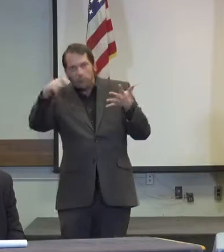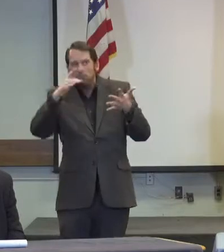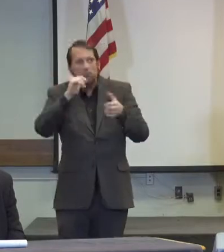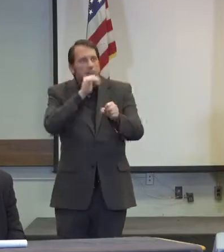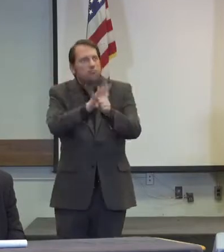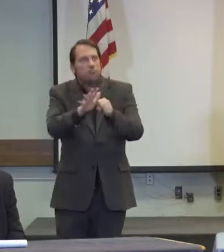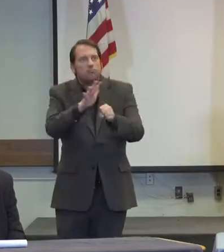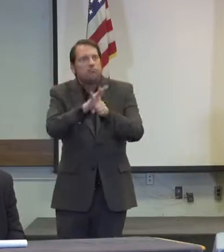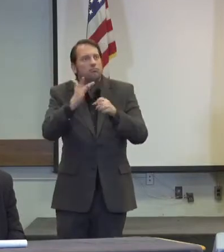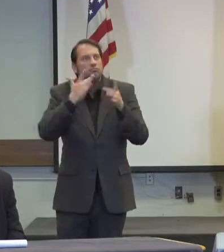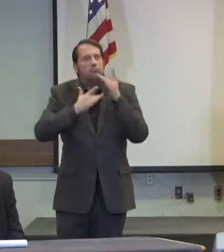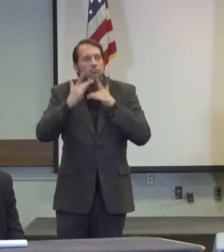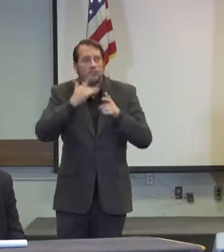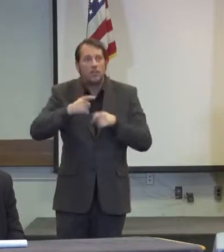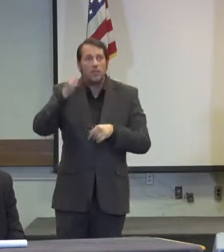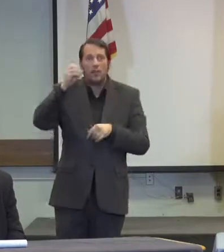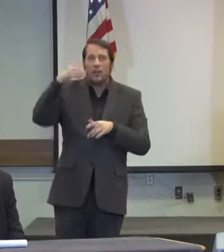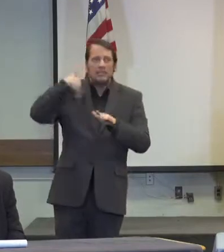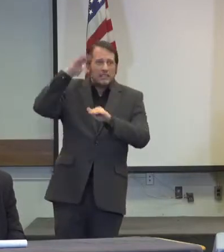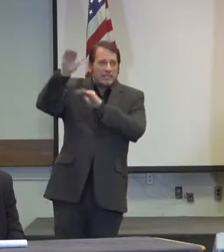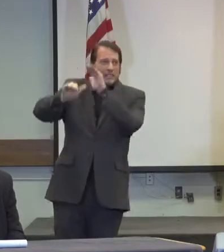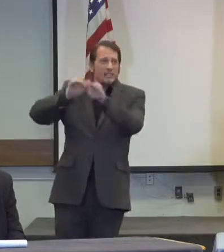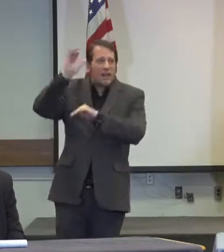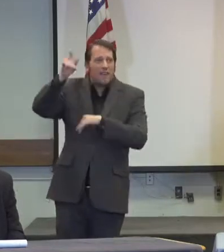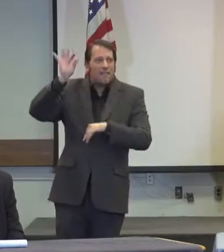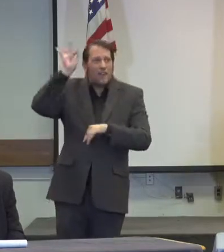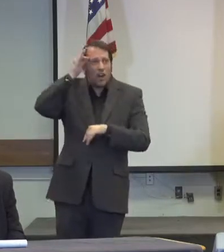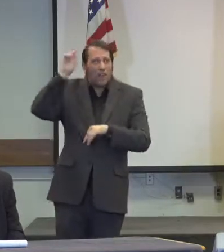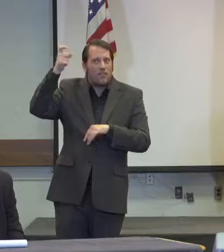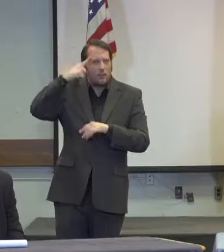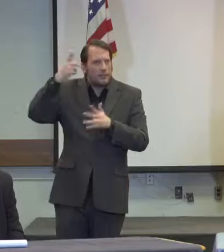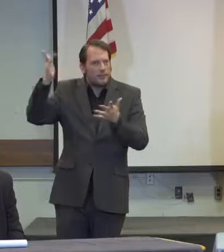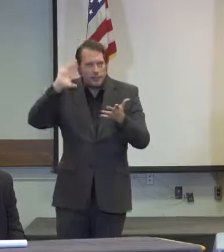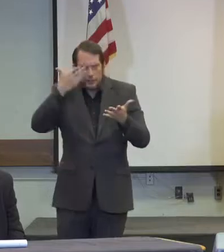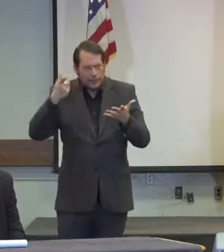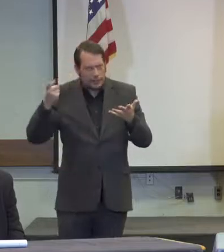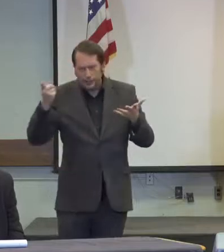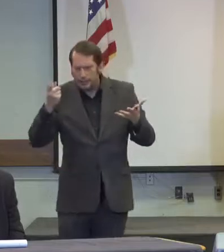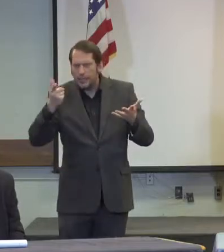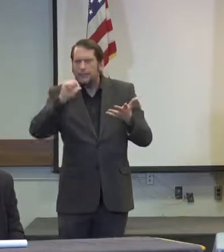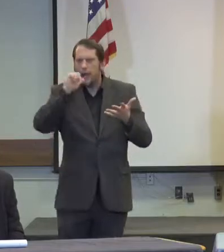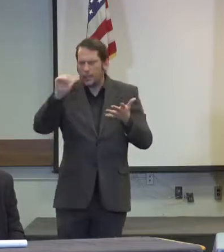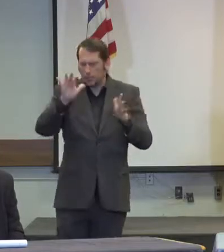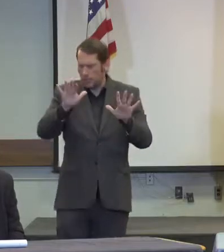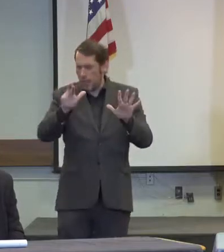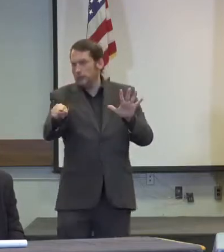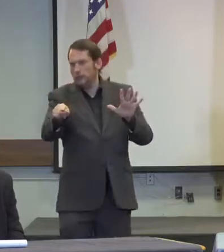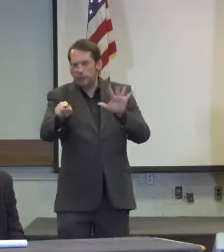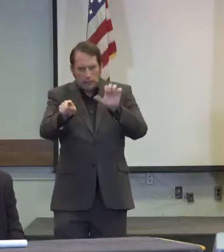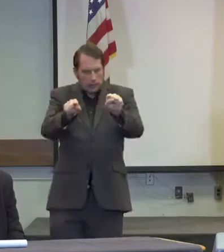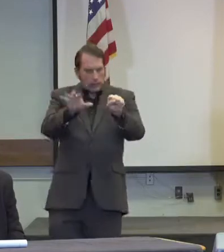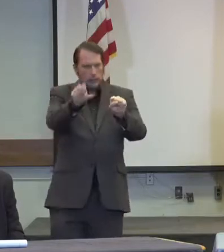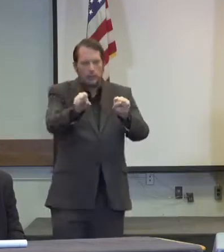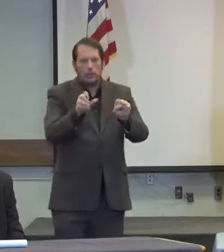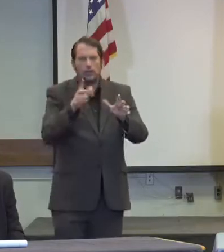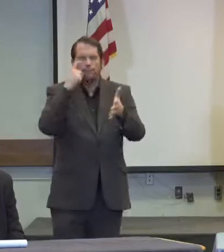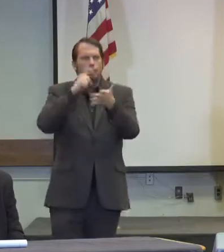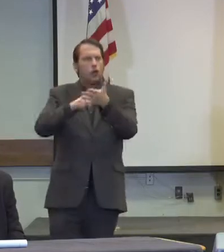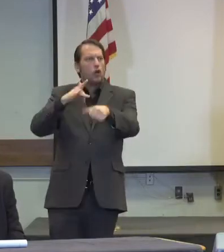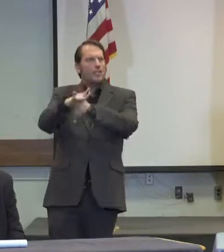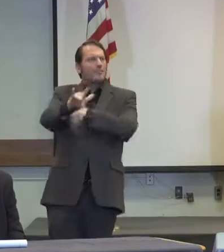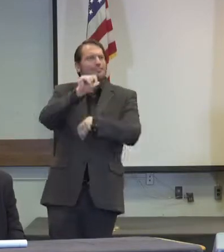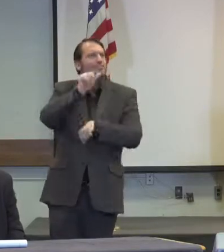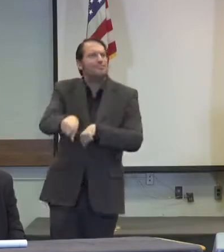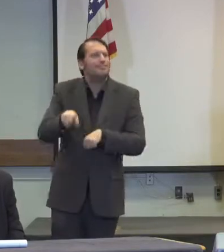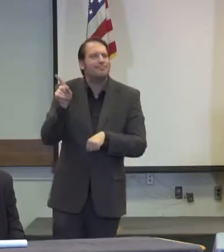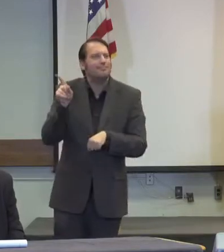made was not identifying the rapid tests early in the companies that had them and not mandating that both those companies make